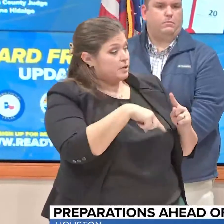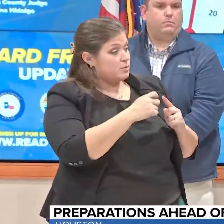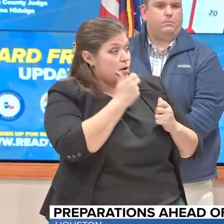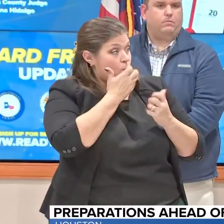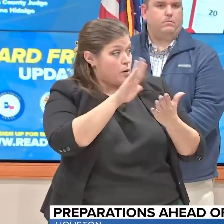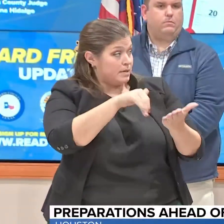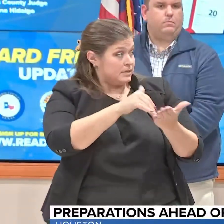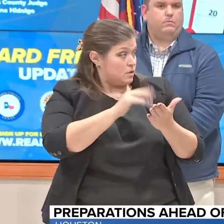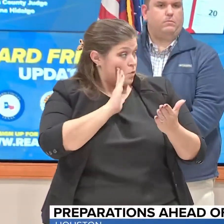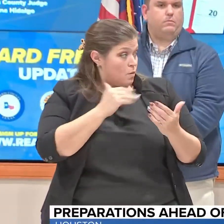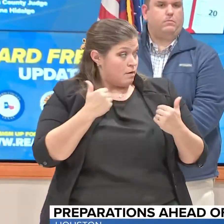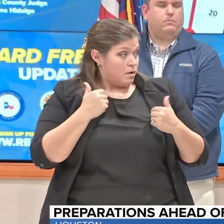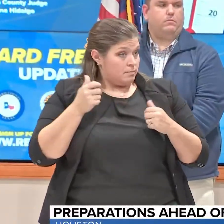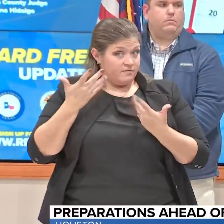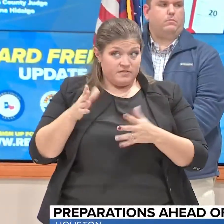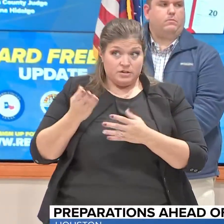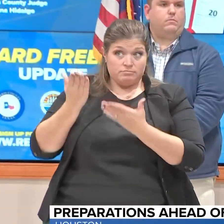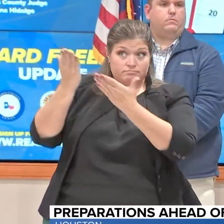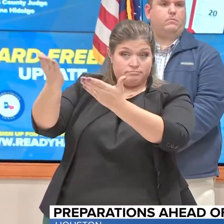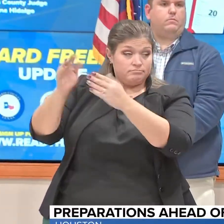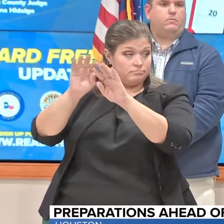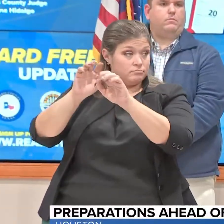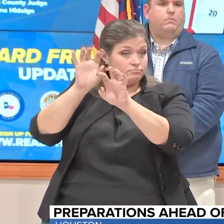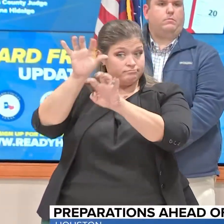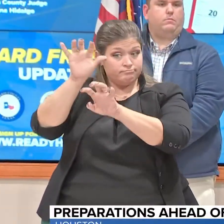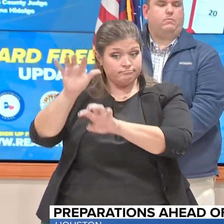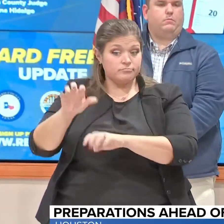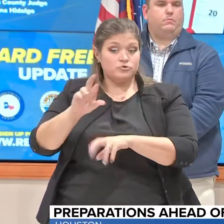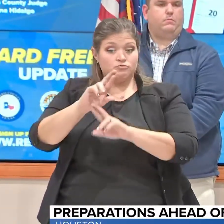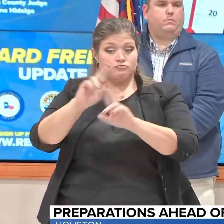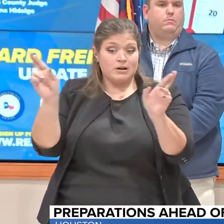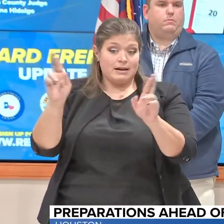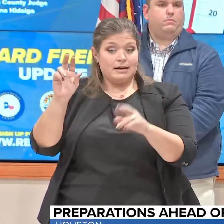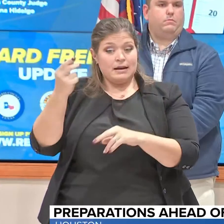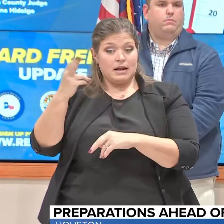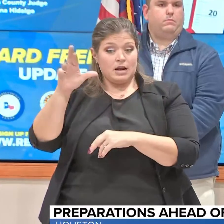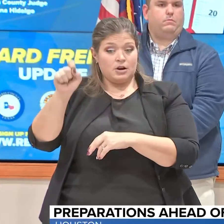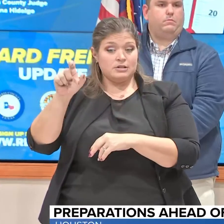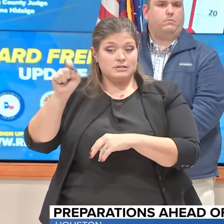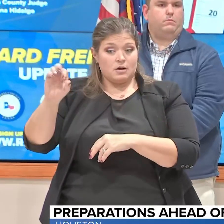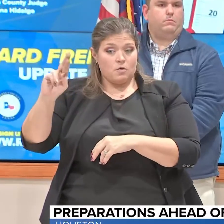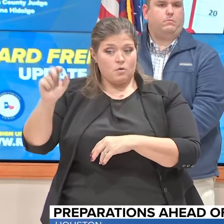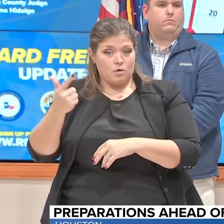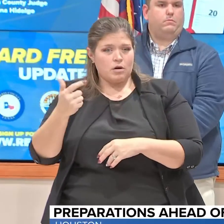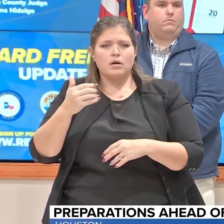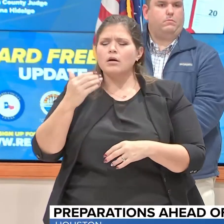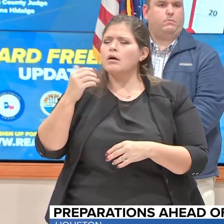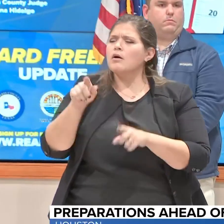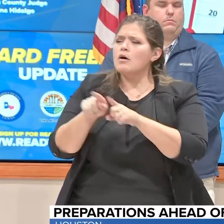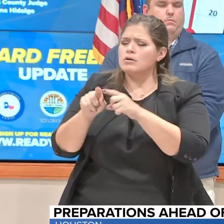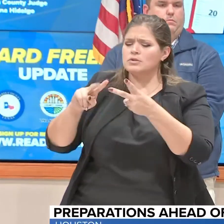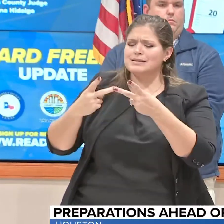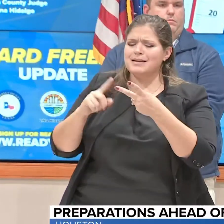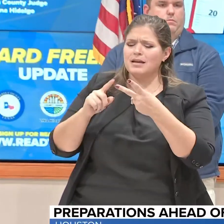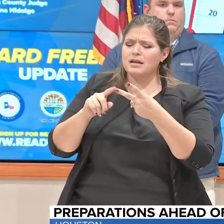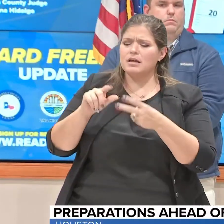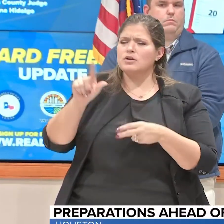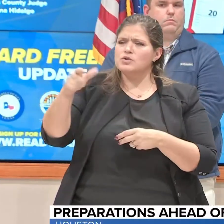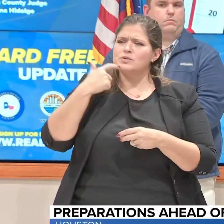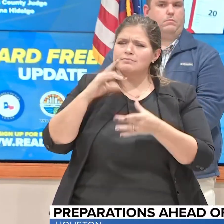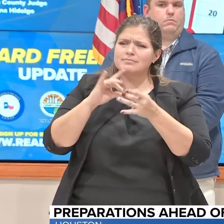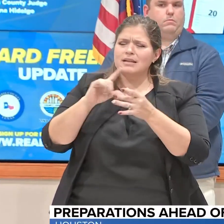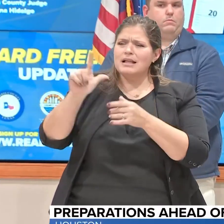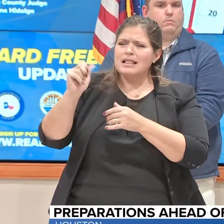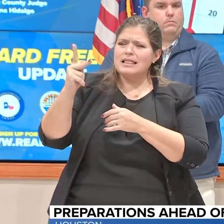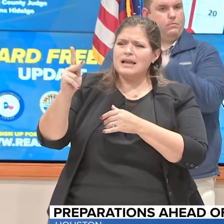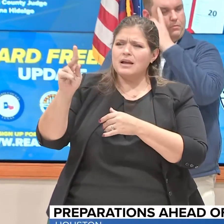centers, is that going to be on readyharris.org? And then the second question is, I know you mentioned Lakewood Community Church. Is that going to